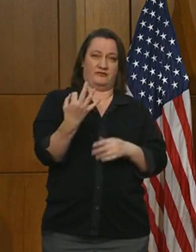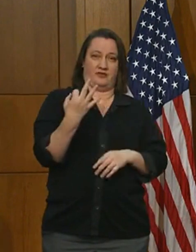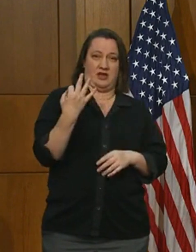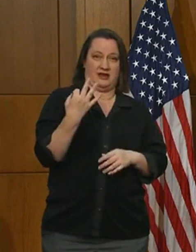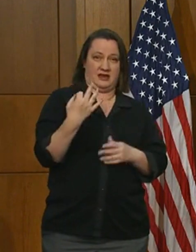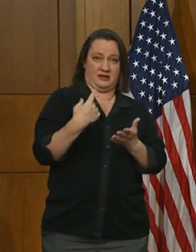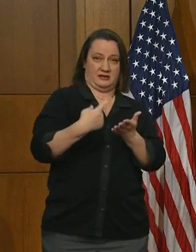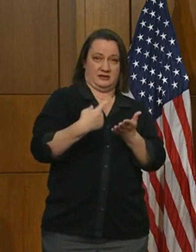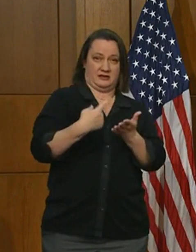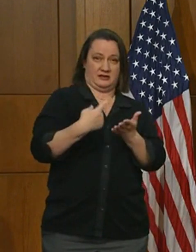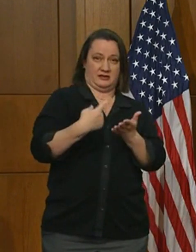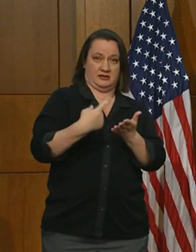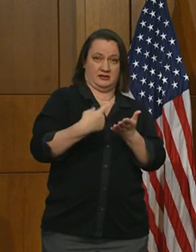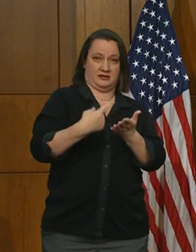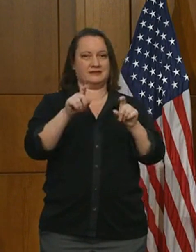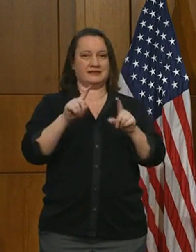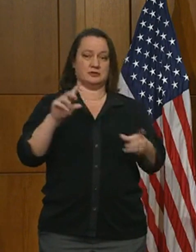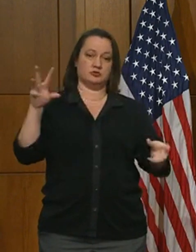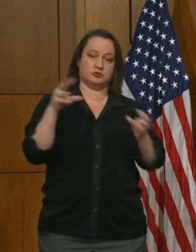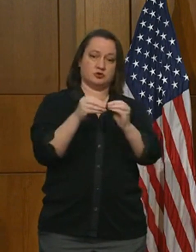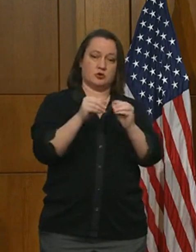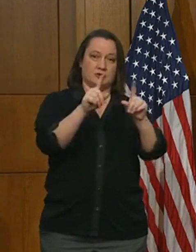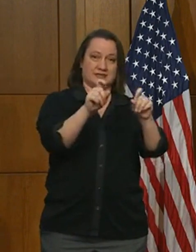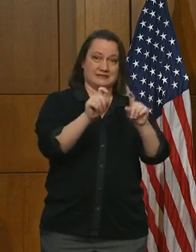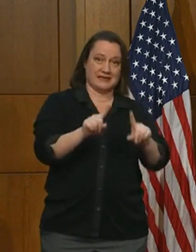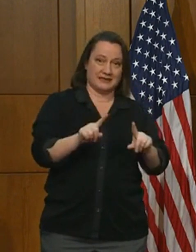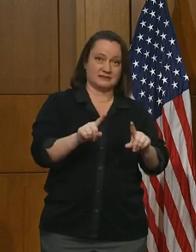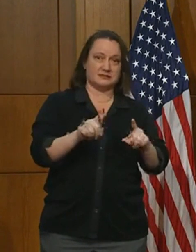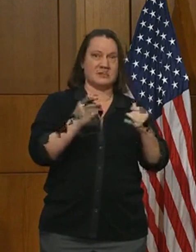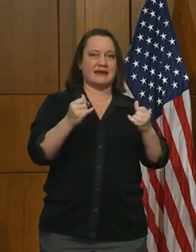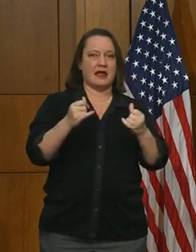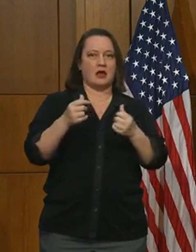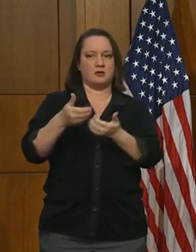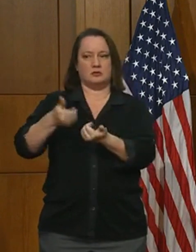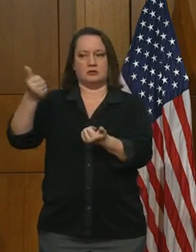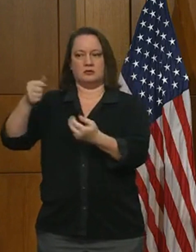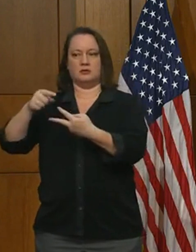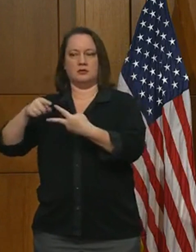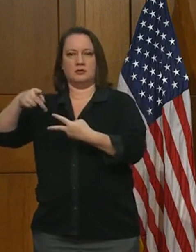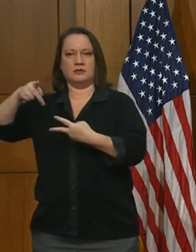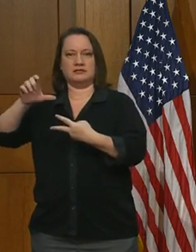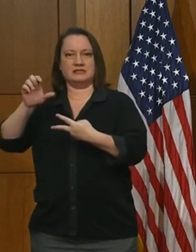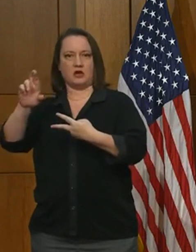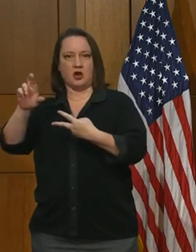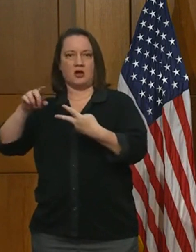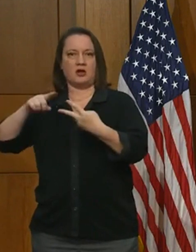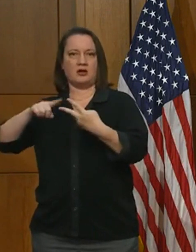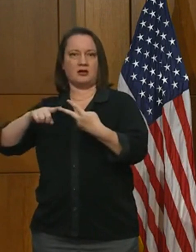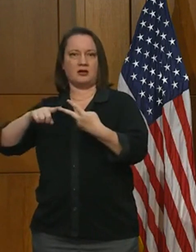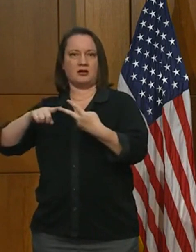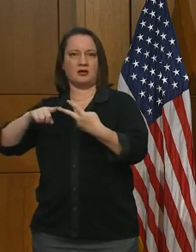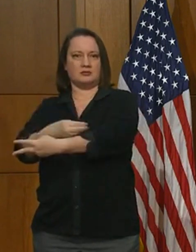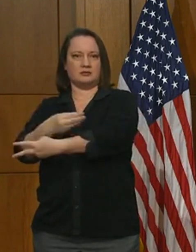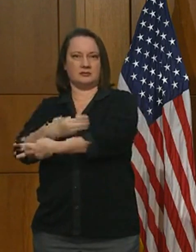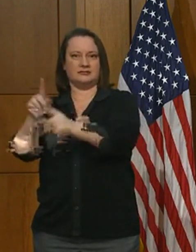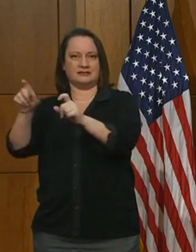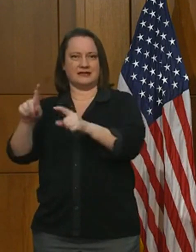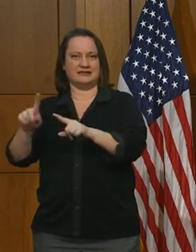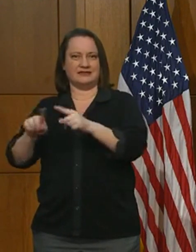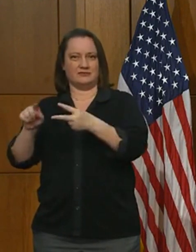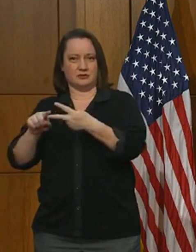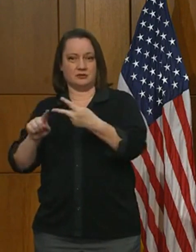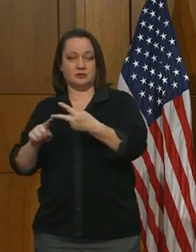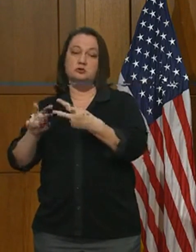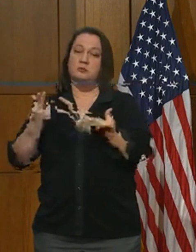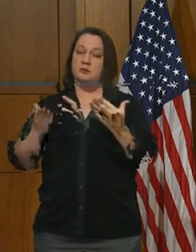as well as the PCR nasal tests. And that may have been a place where a